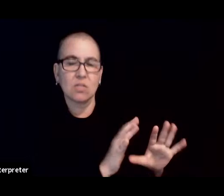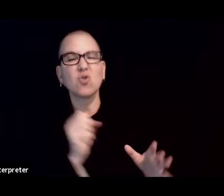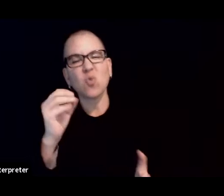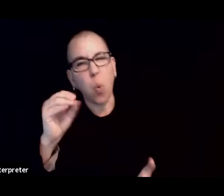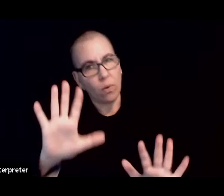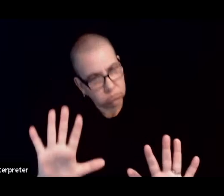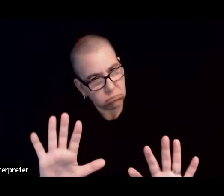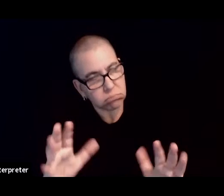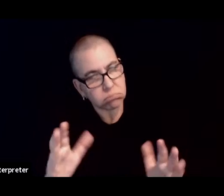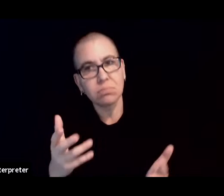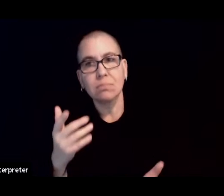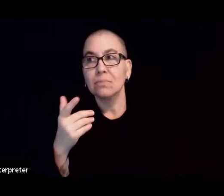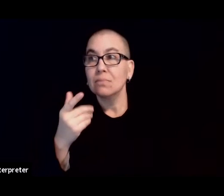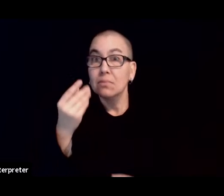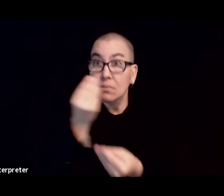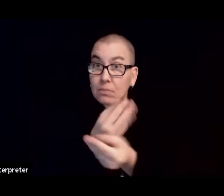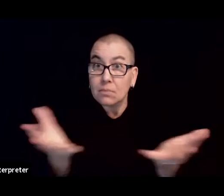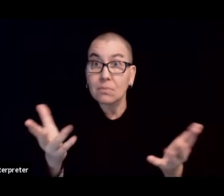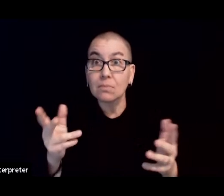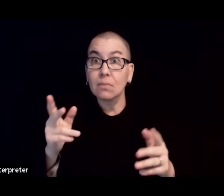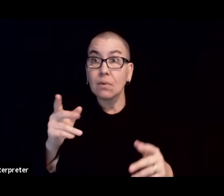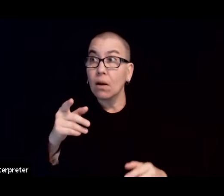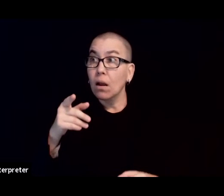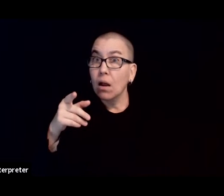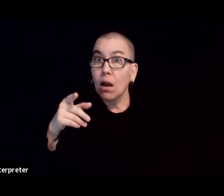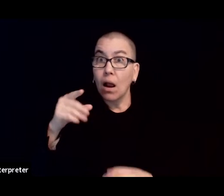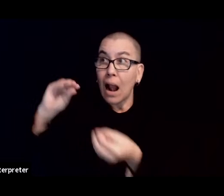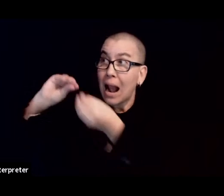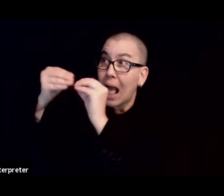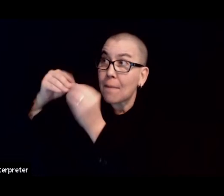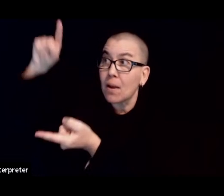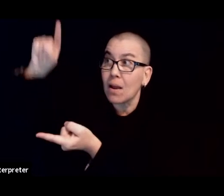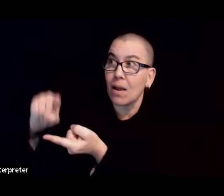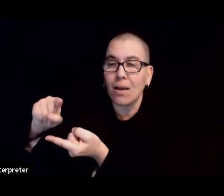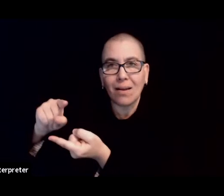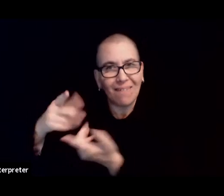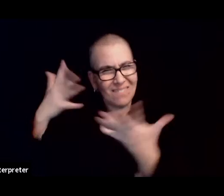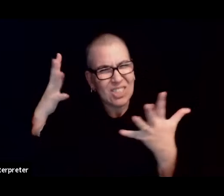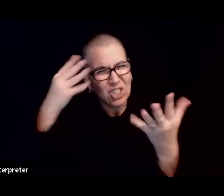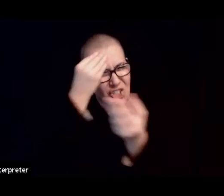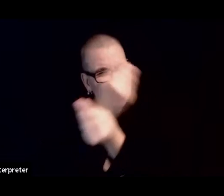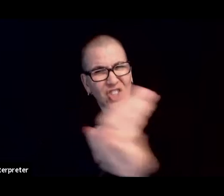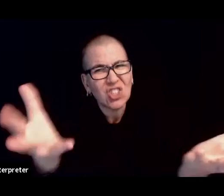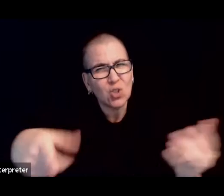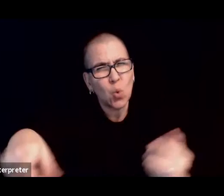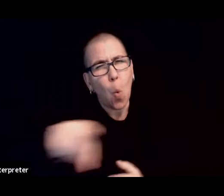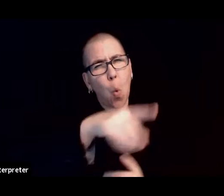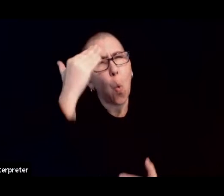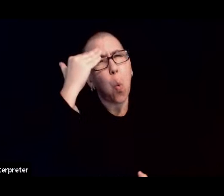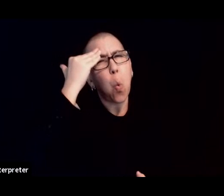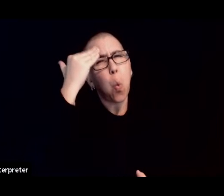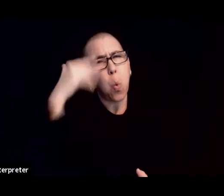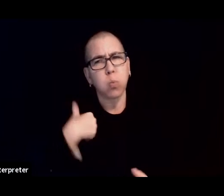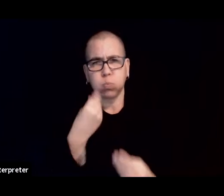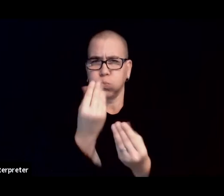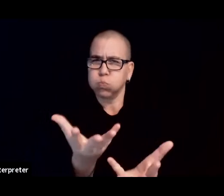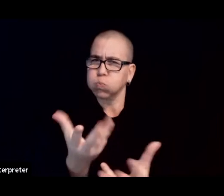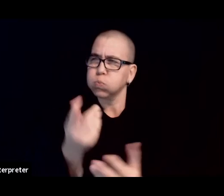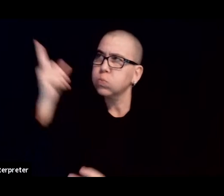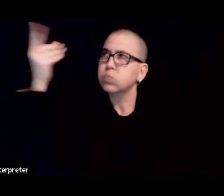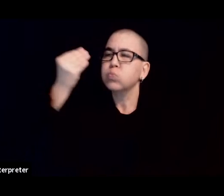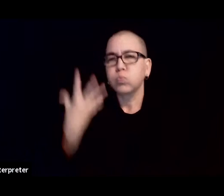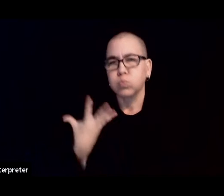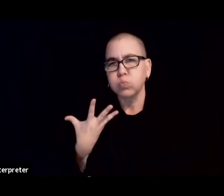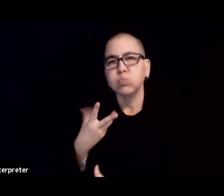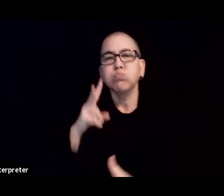unexpected, because yeah, this is just an incredibly fast-moving situation. I have to say